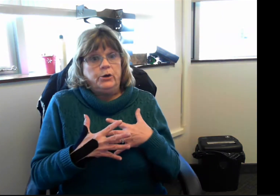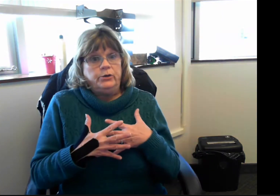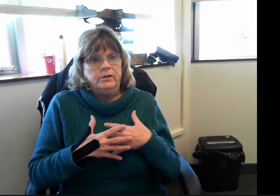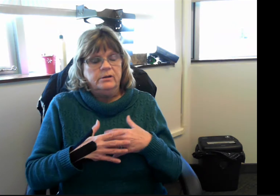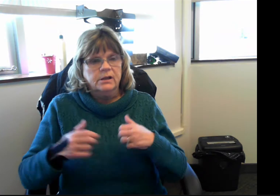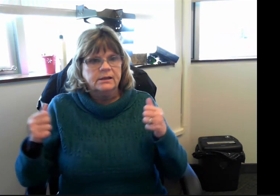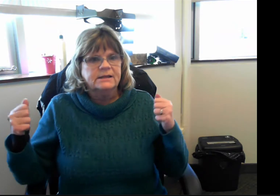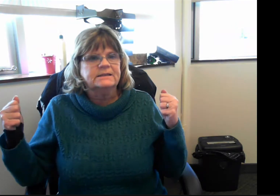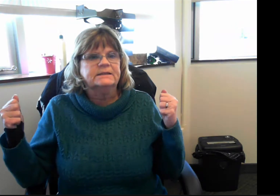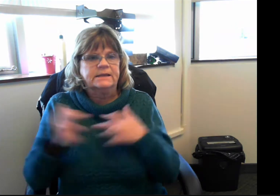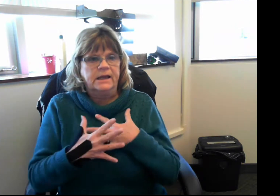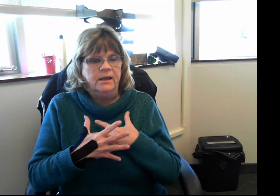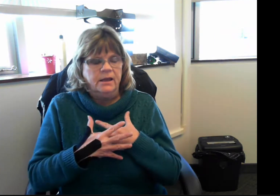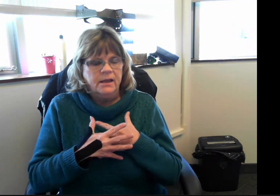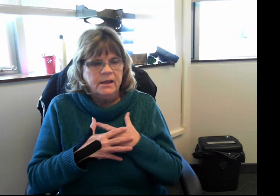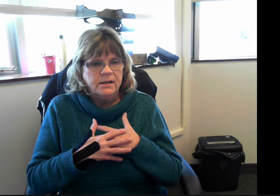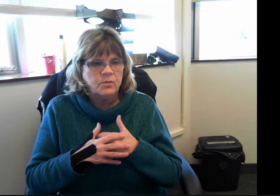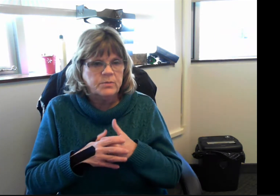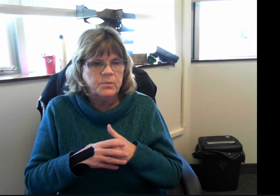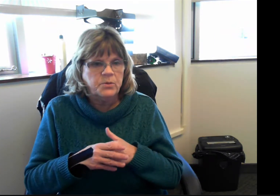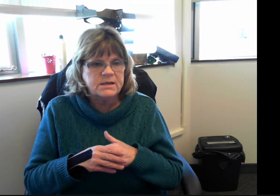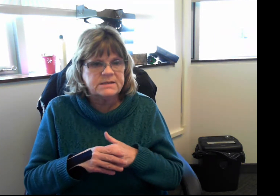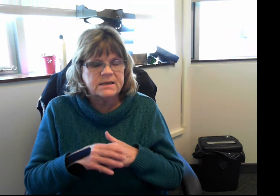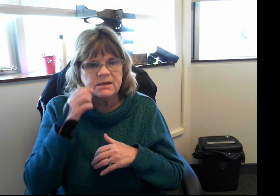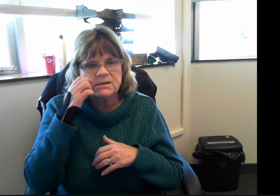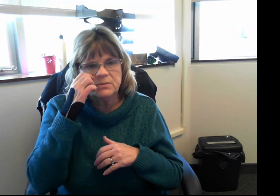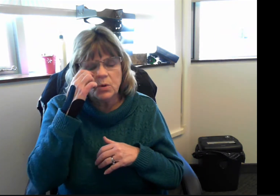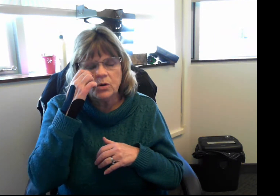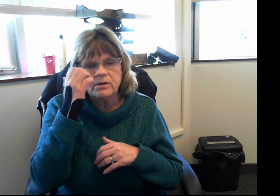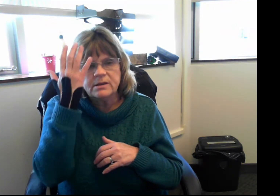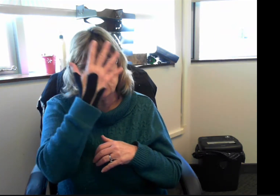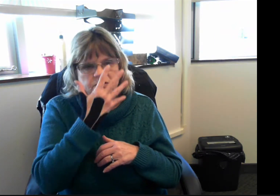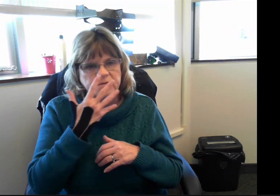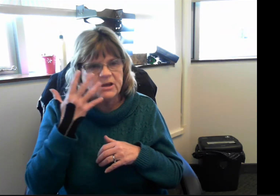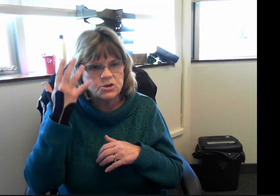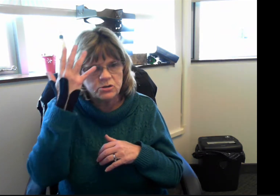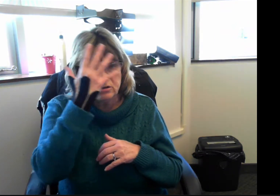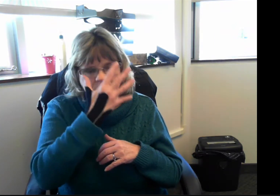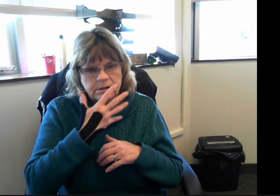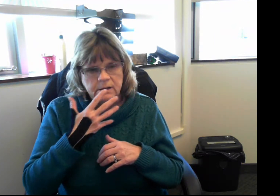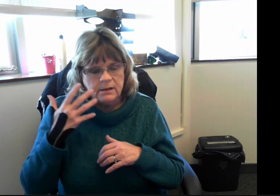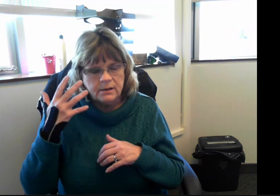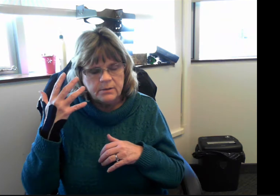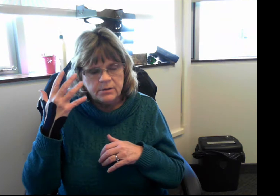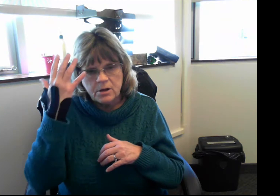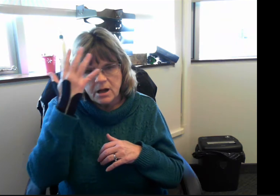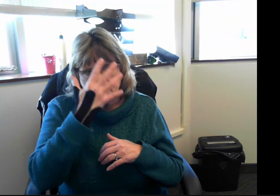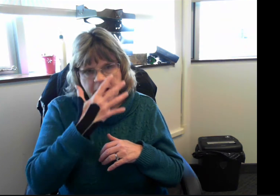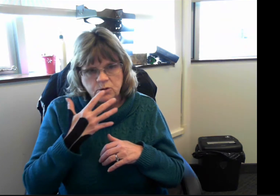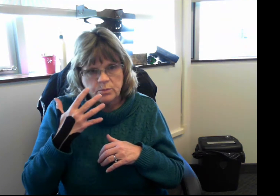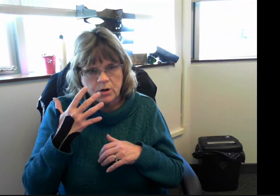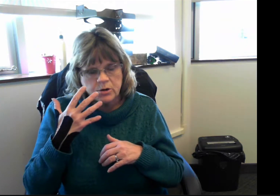Scared. Now remember I said that it's important that your facial non-manual